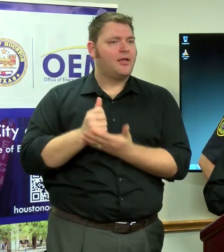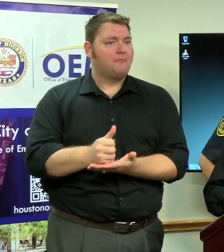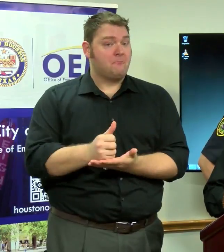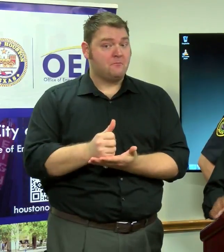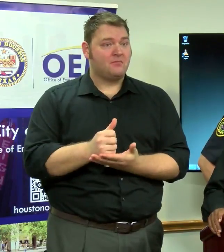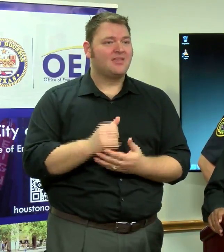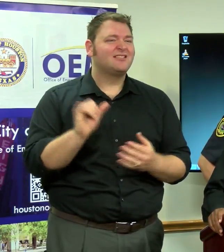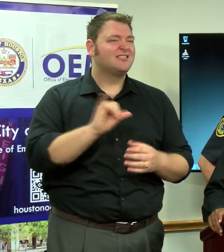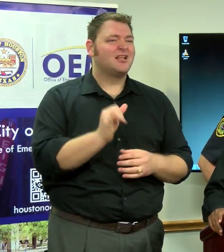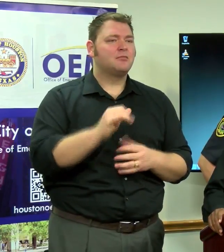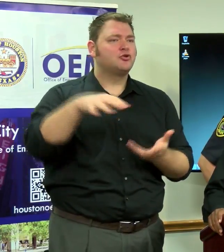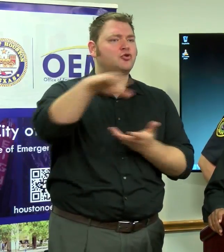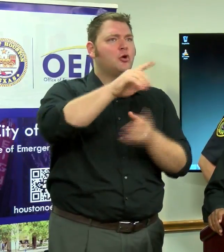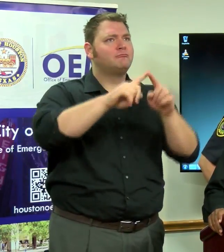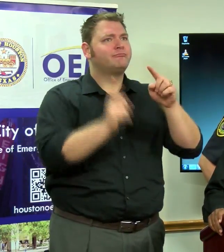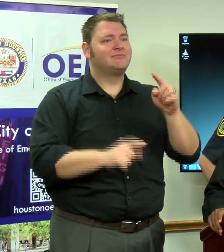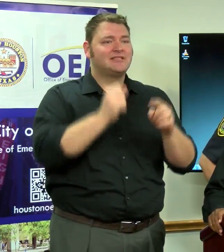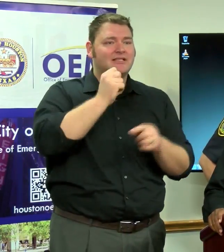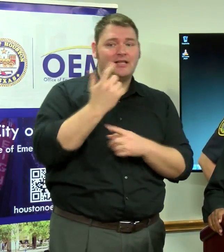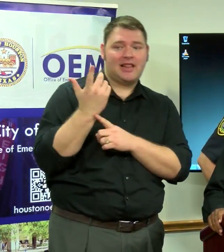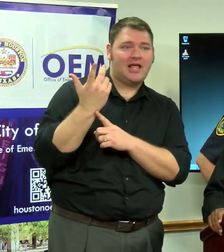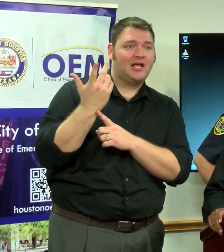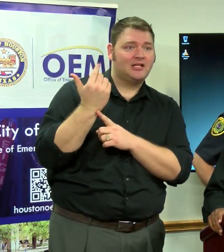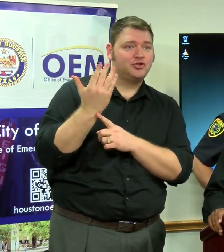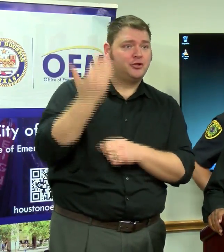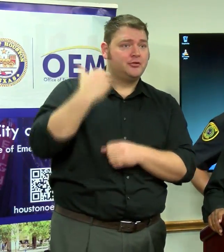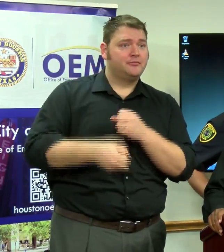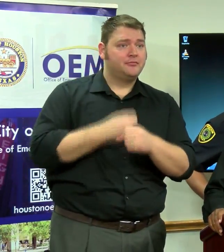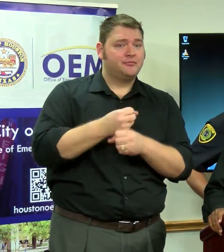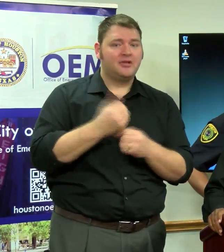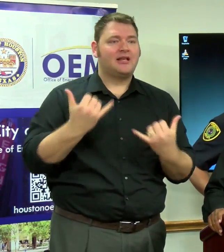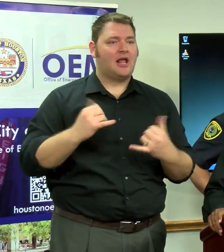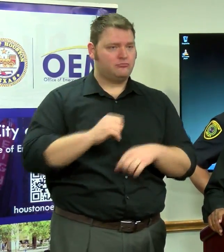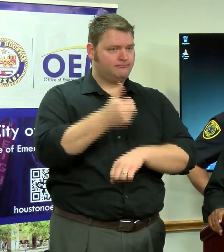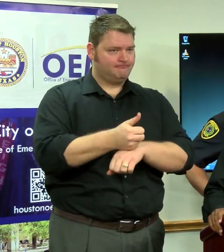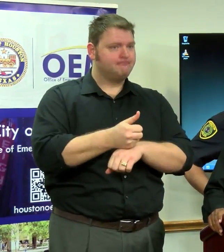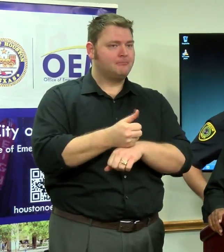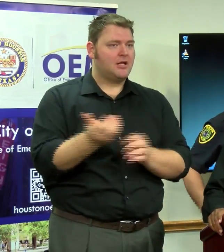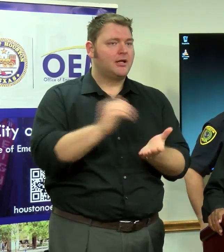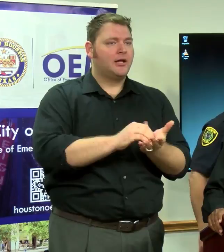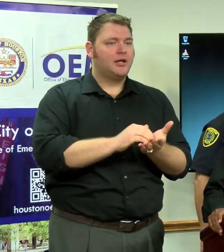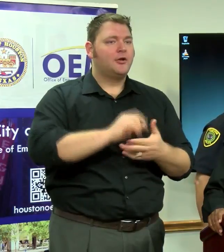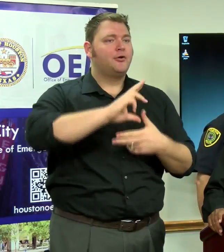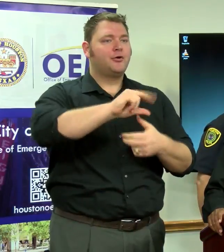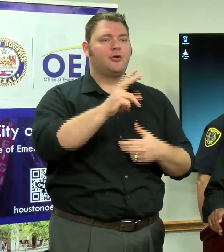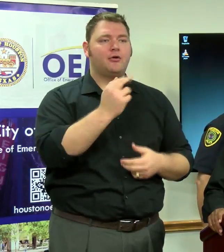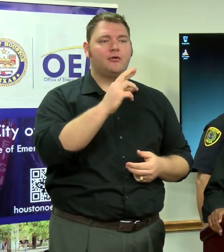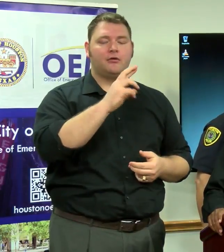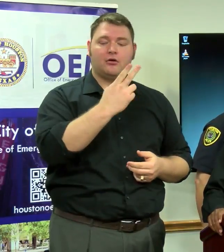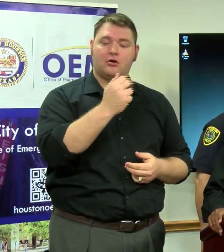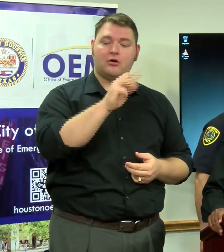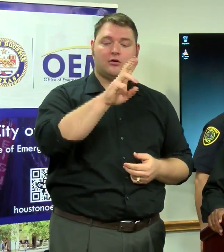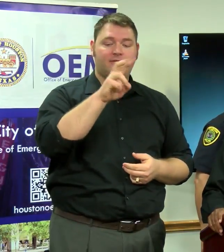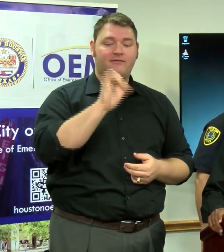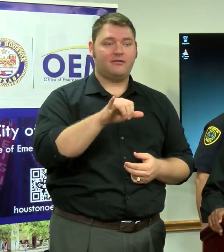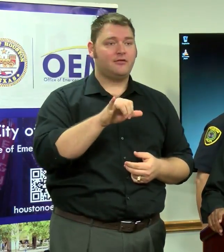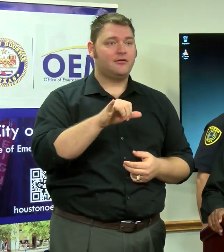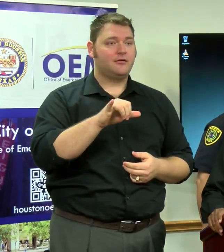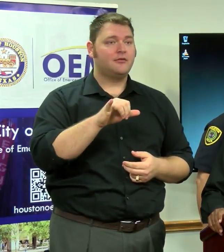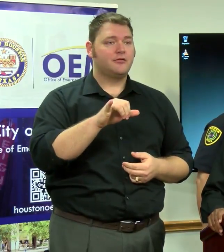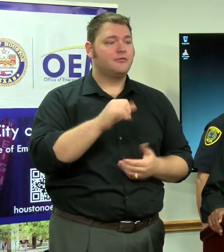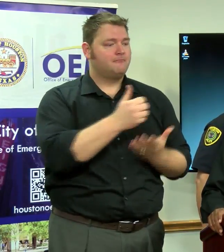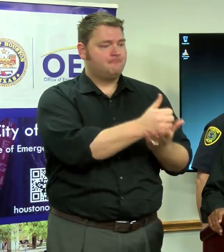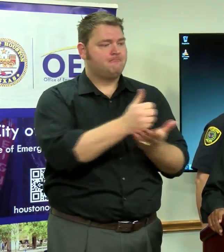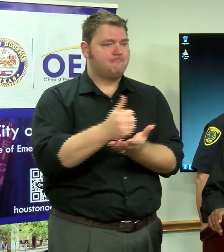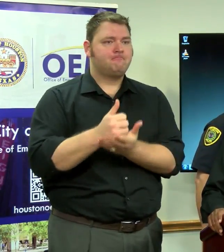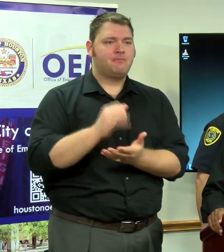set that up, the Hurricane Harvey Disaster Relief Fund, that will be needed as people, after the storm